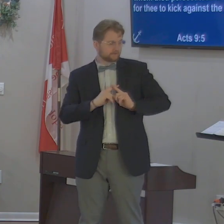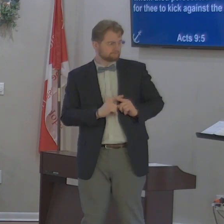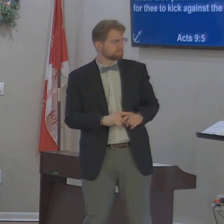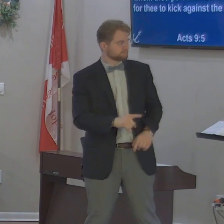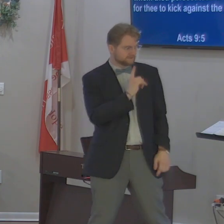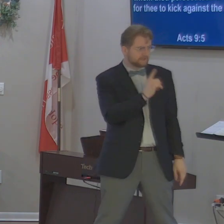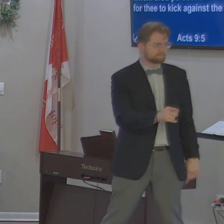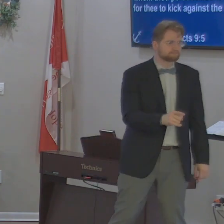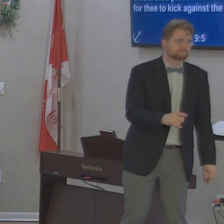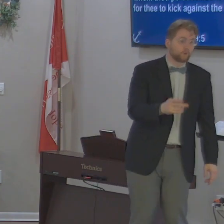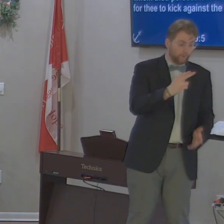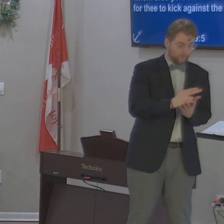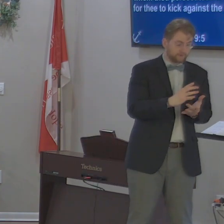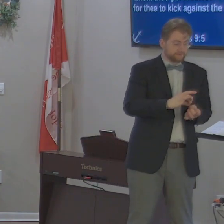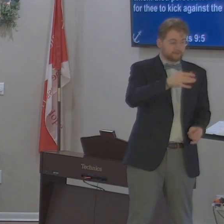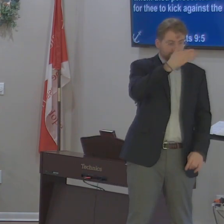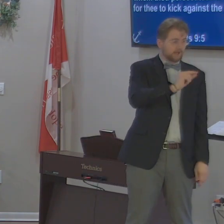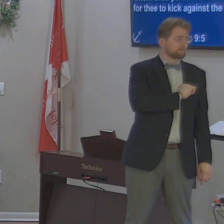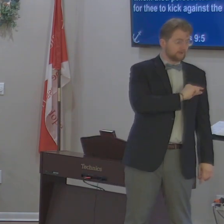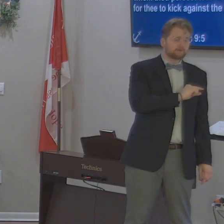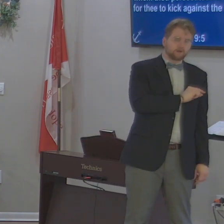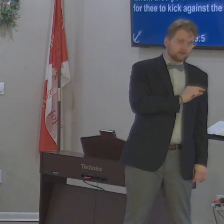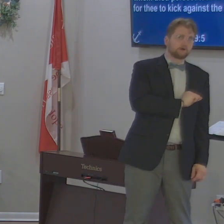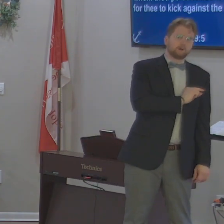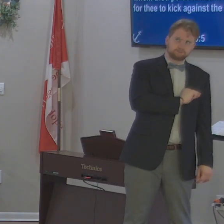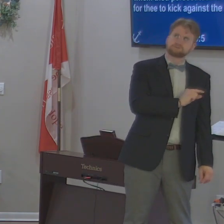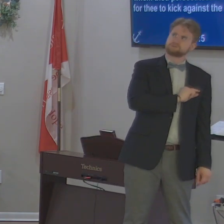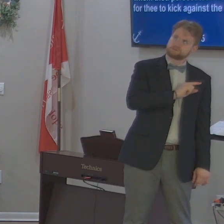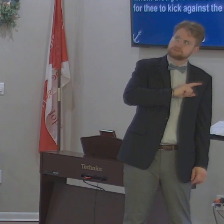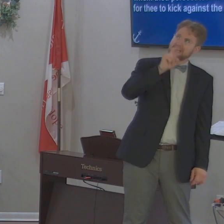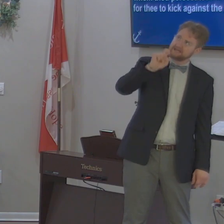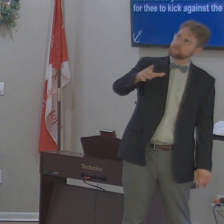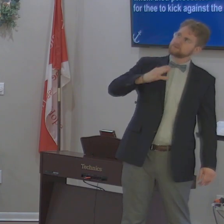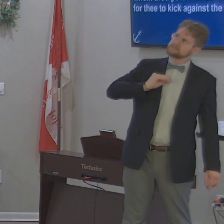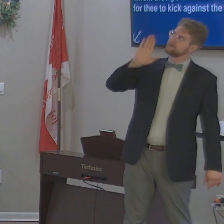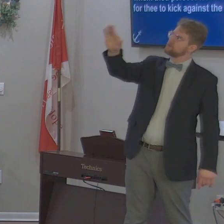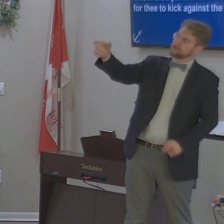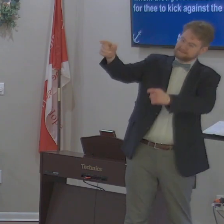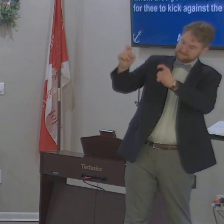God convicted him that he needed to receive the grace gift of God on